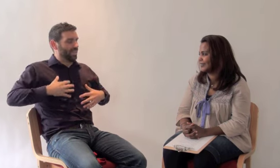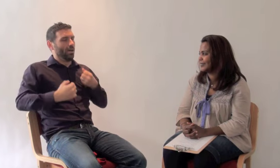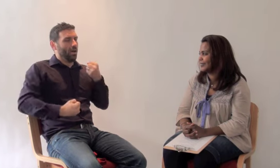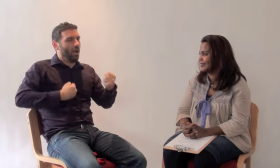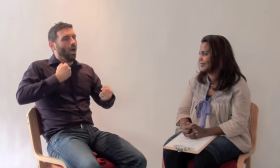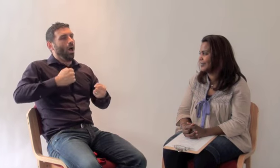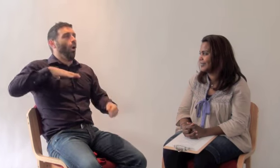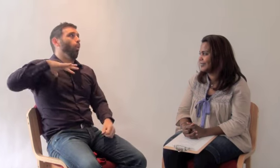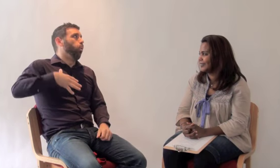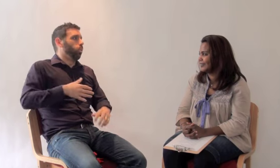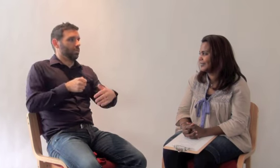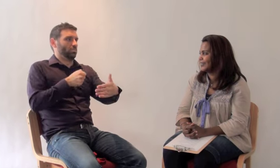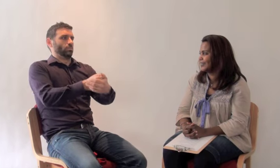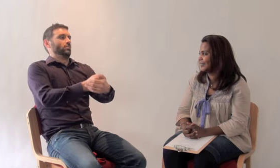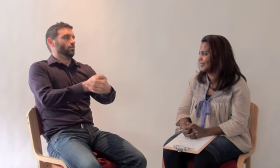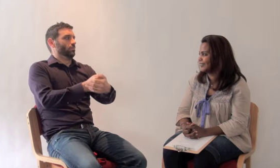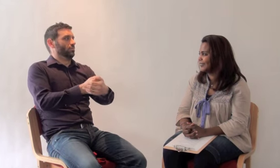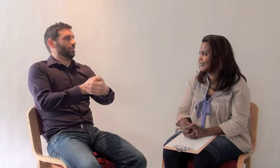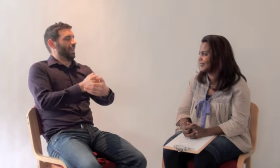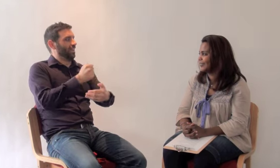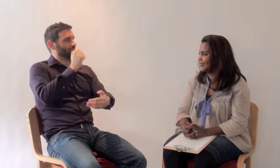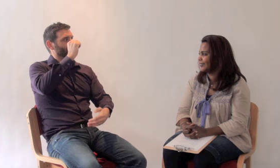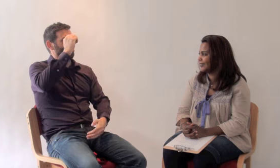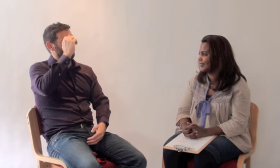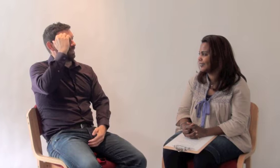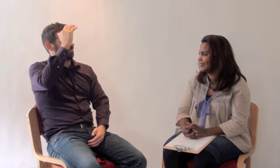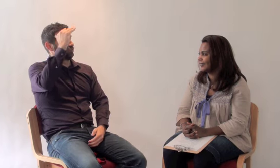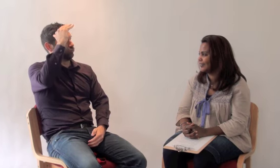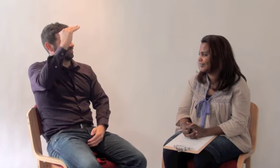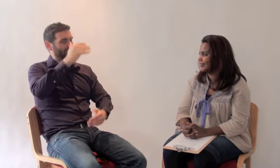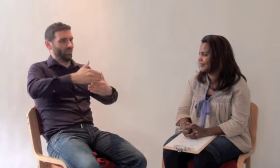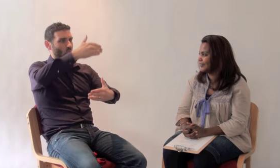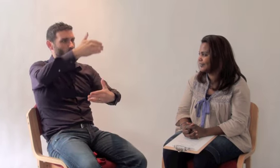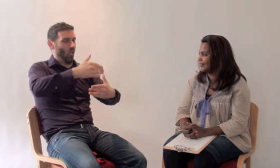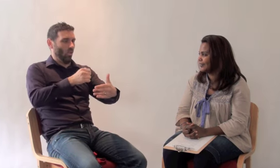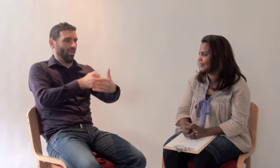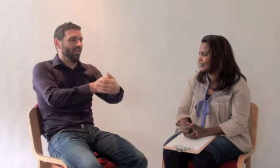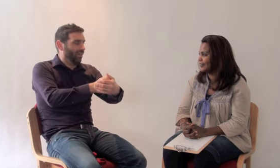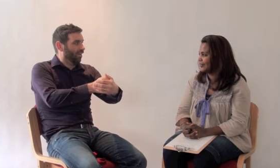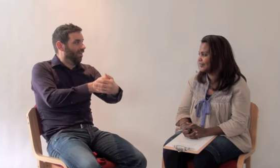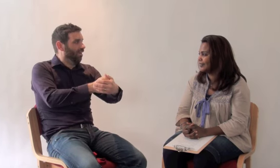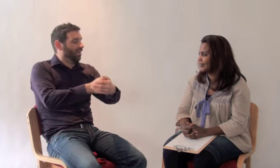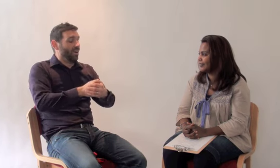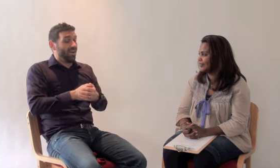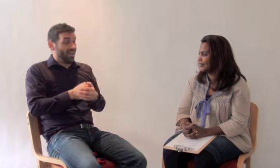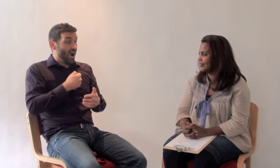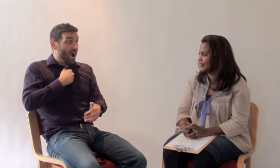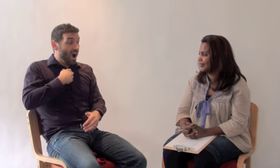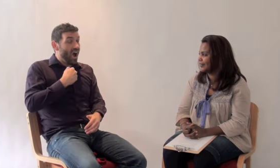psychological term. Yeah. It's where your body just feels like it can't do any more, and there's an imaginary wall in front of